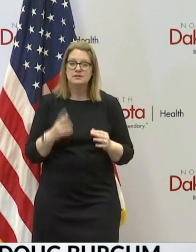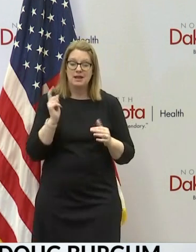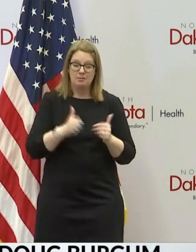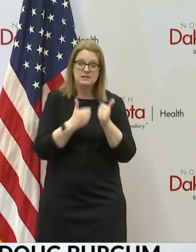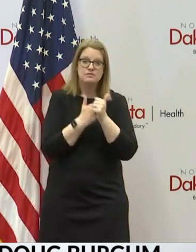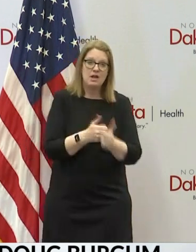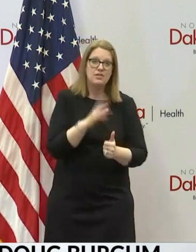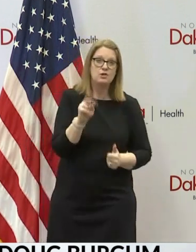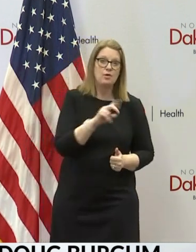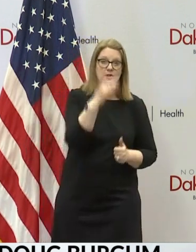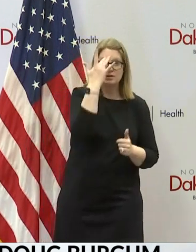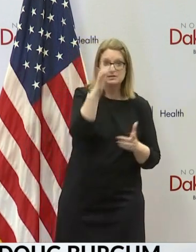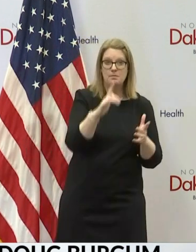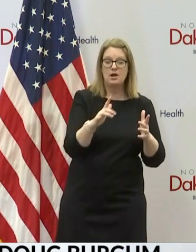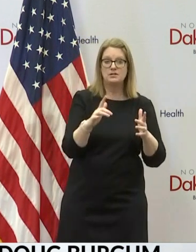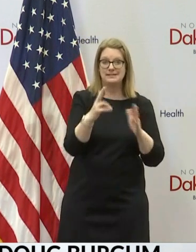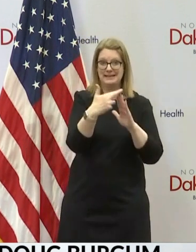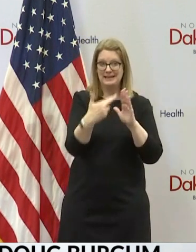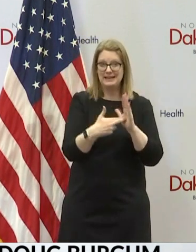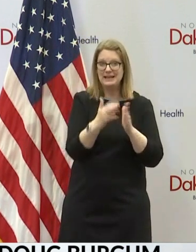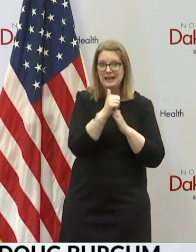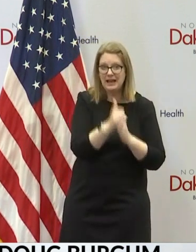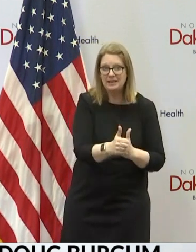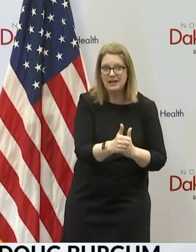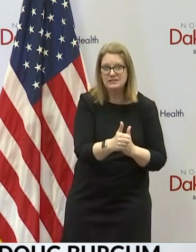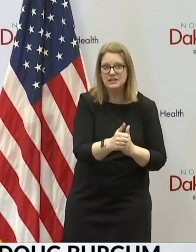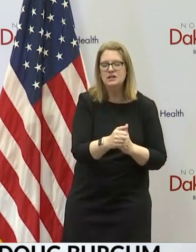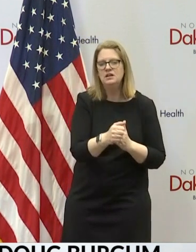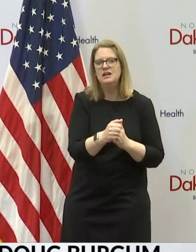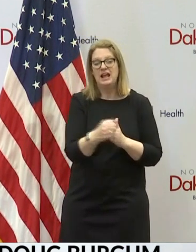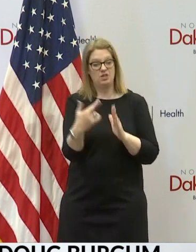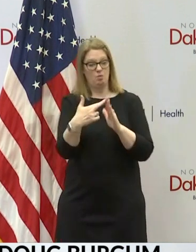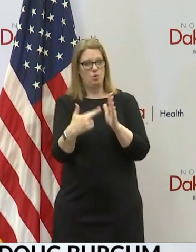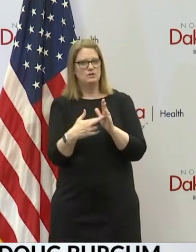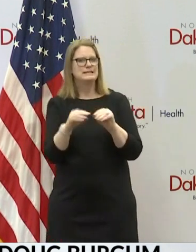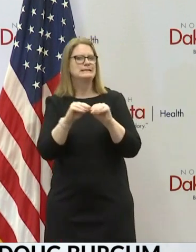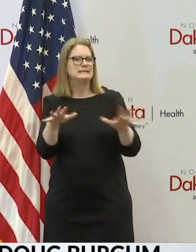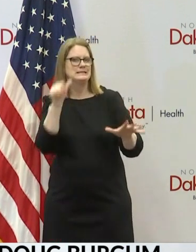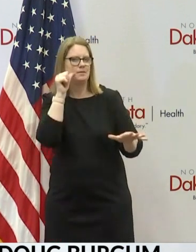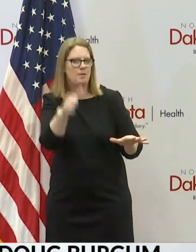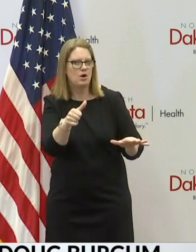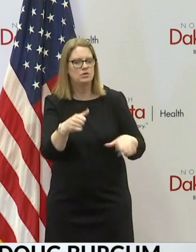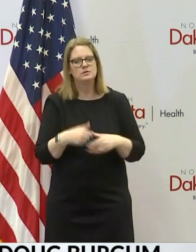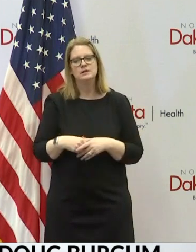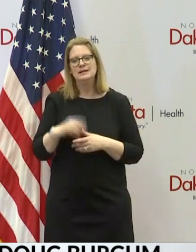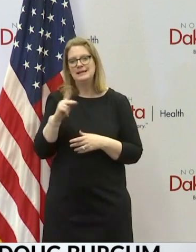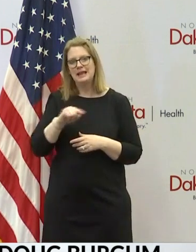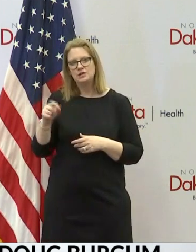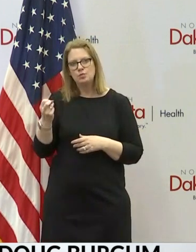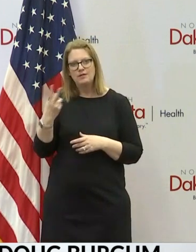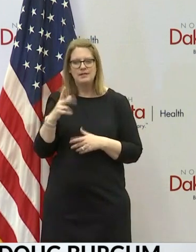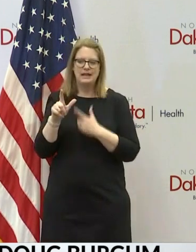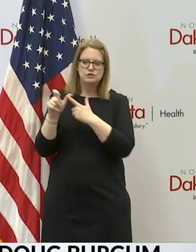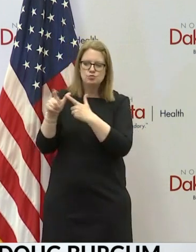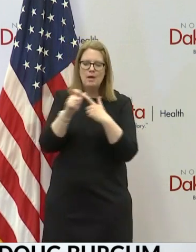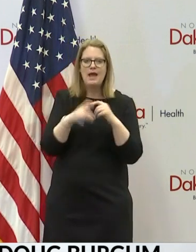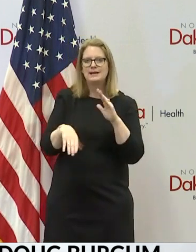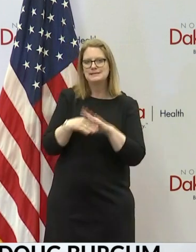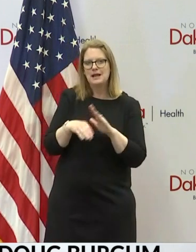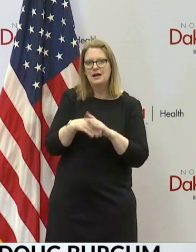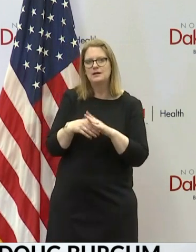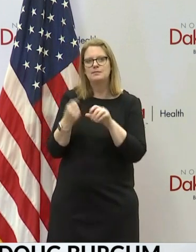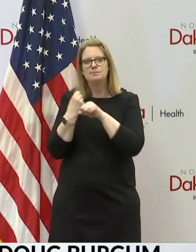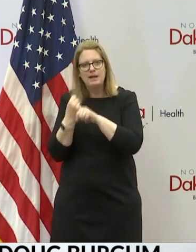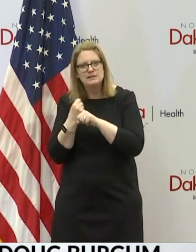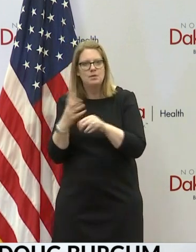SMART guidelines for large gatherings that we'll be releasing tomorrow. Access to K-12 outdoor facilities such as track, soccer, baseball,